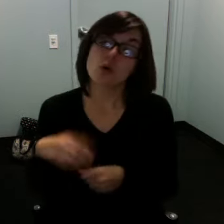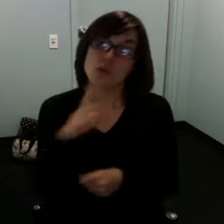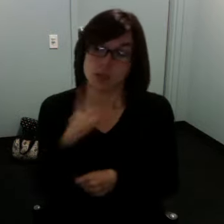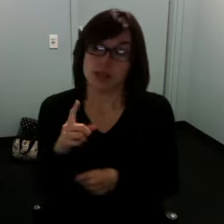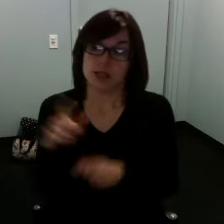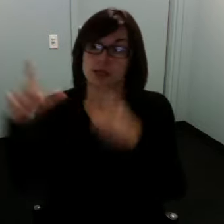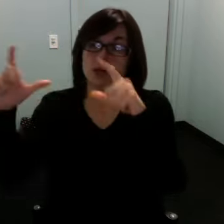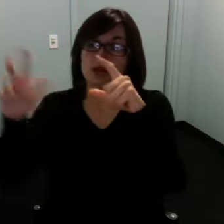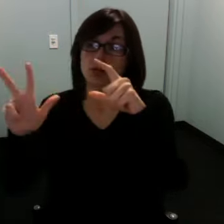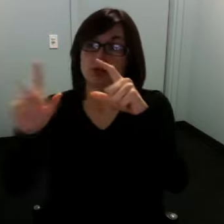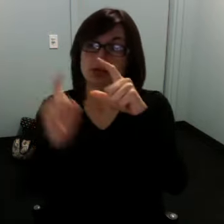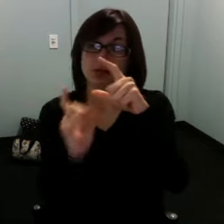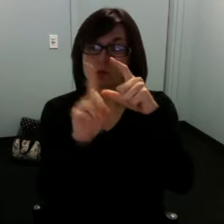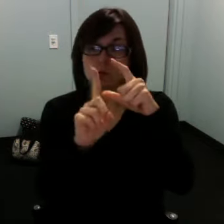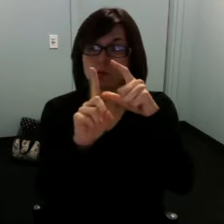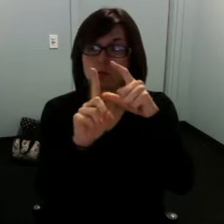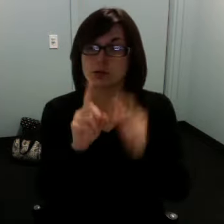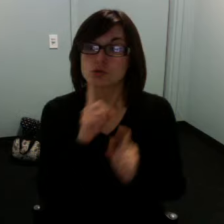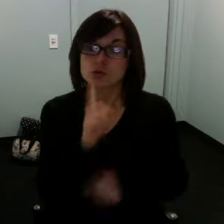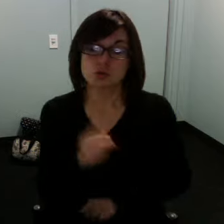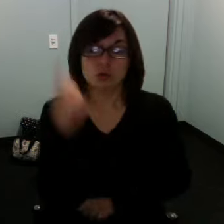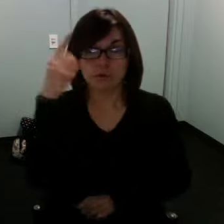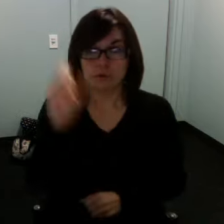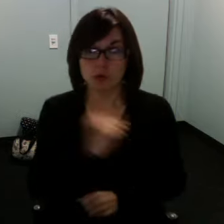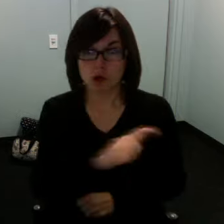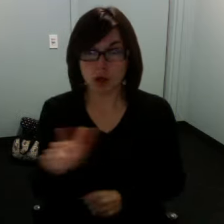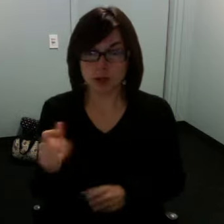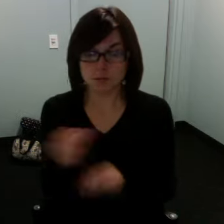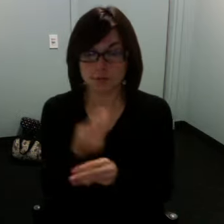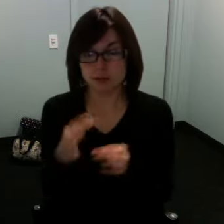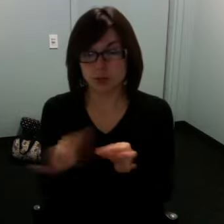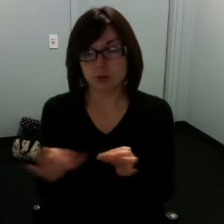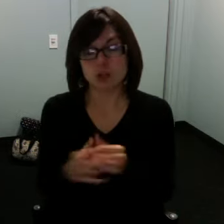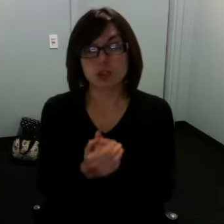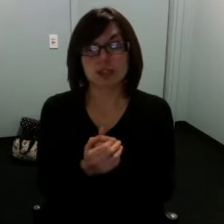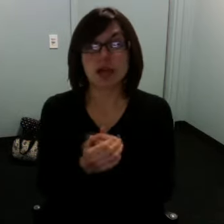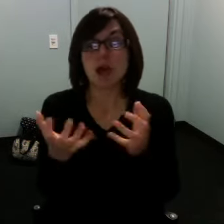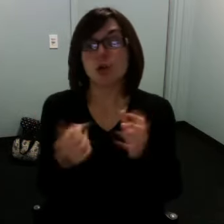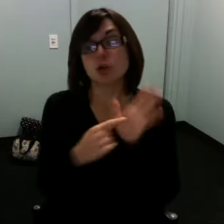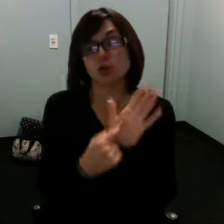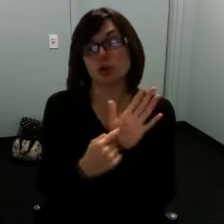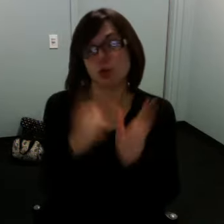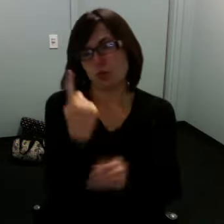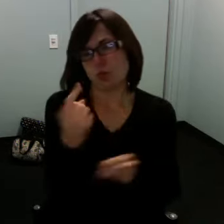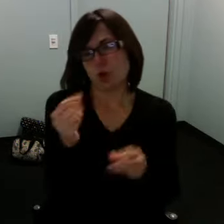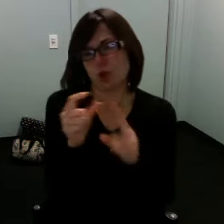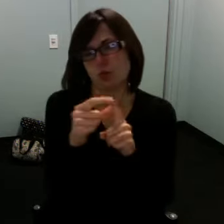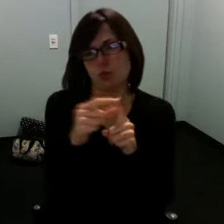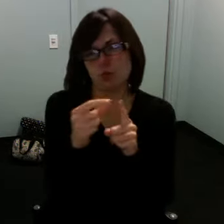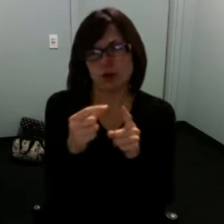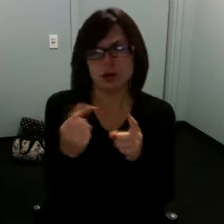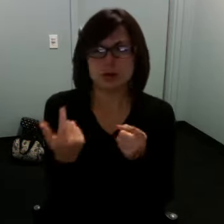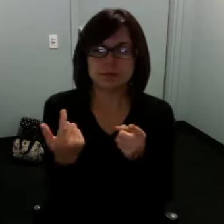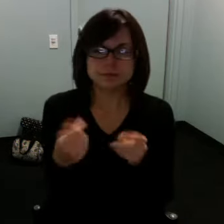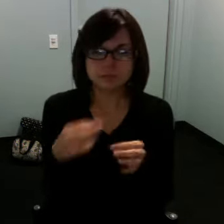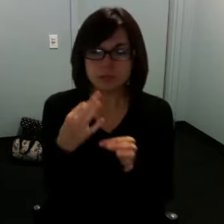system. Well, I'll try to show you at least one word problem by the end of this lesson. But for now, the biggest question we